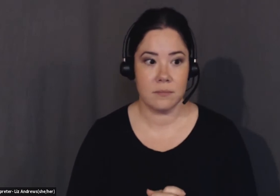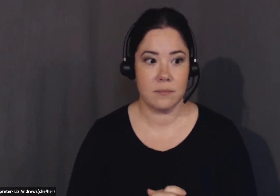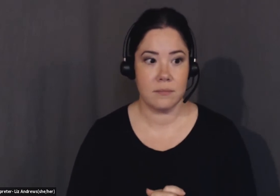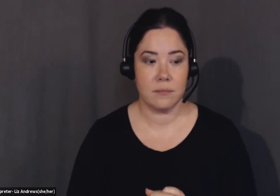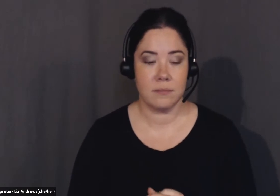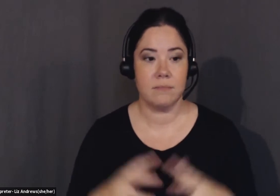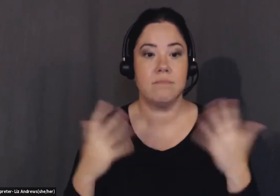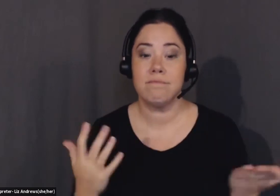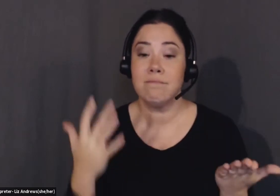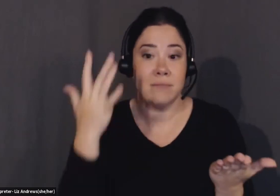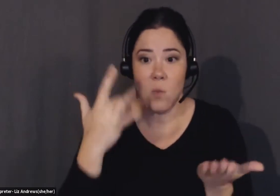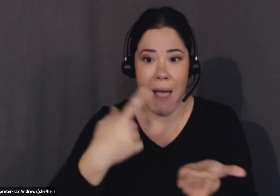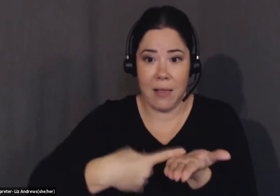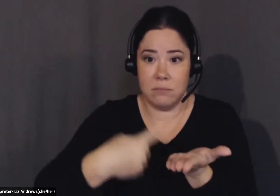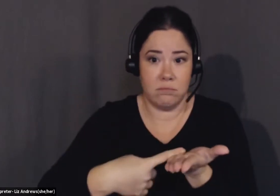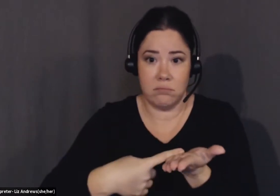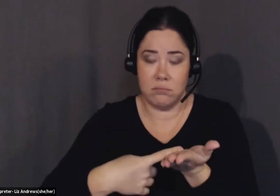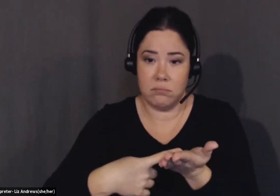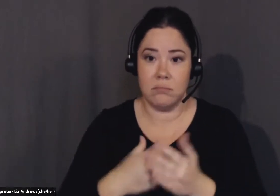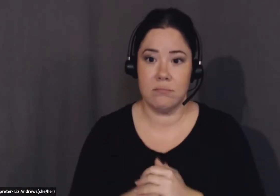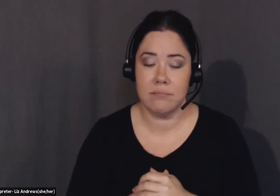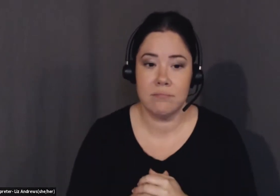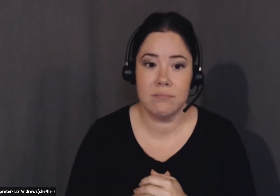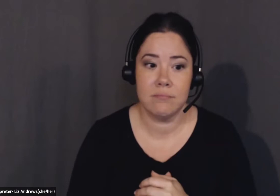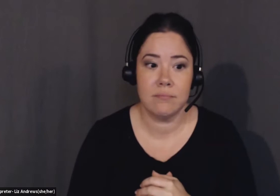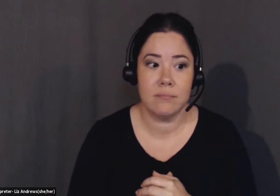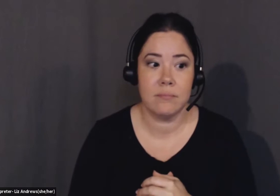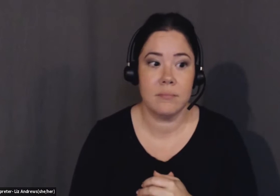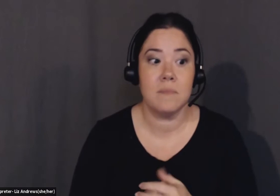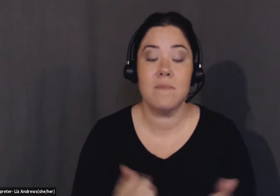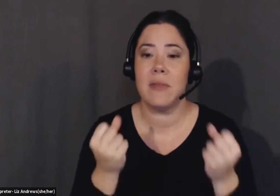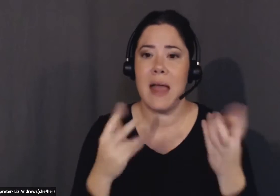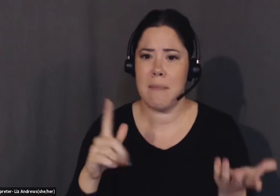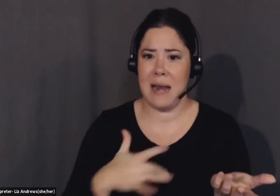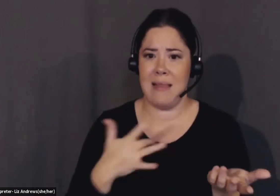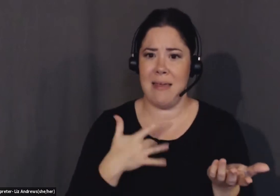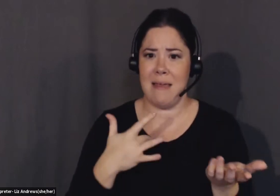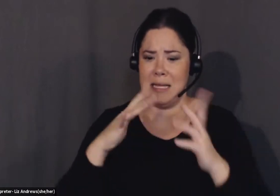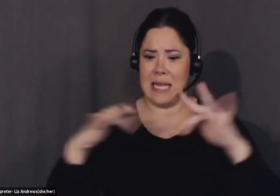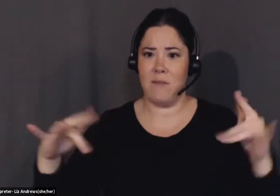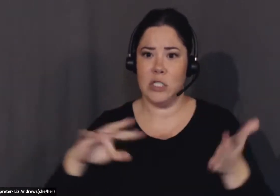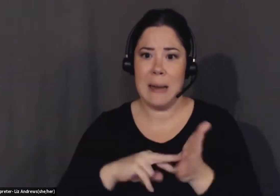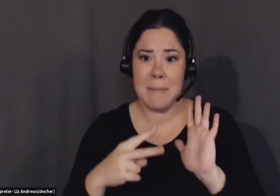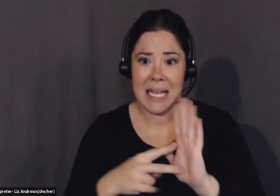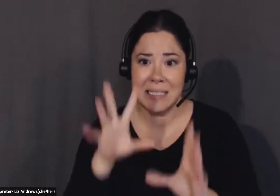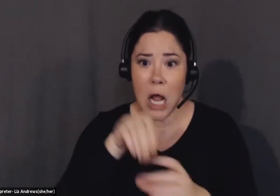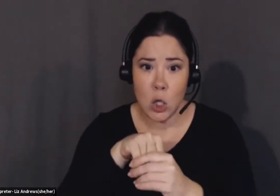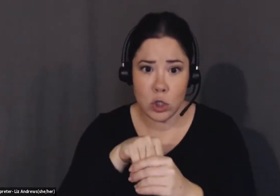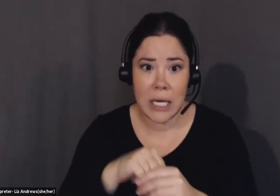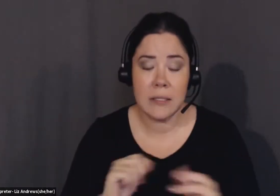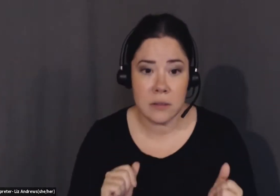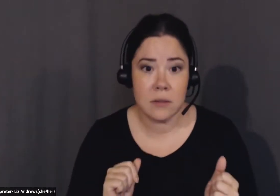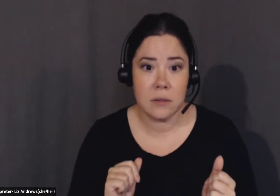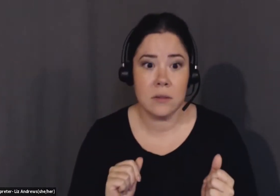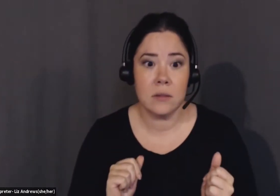So why do we need to talk about this? Continue. Many make the mistake of thinking diversity means inclusion and end up